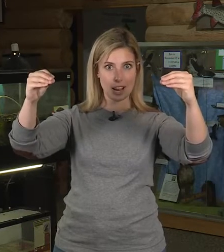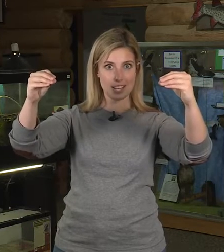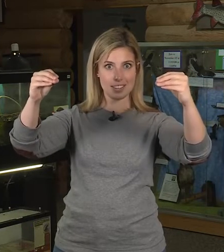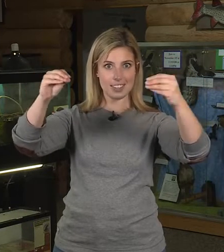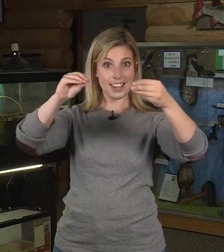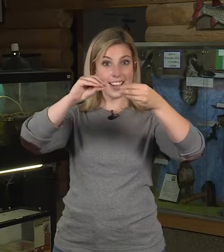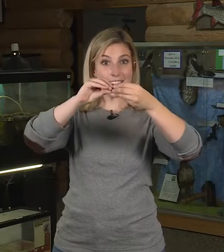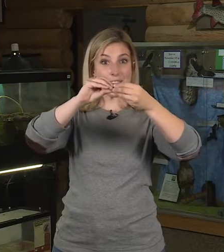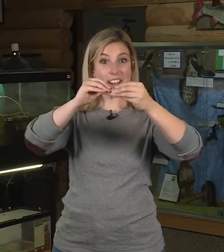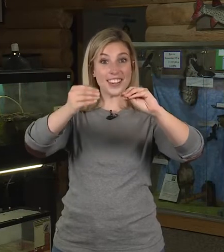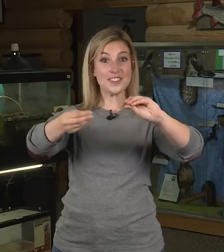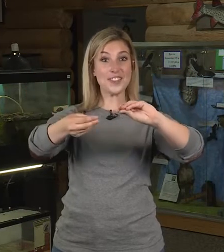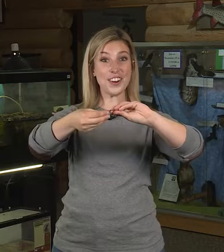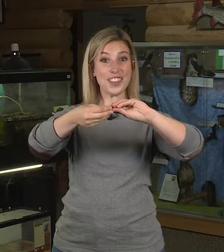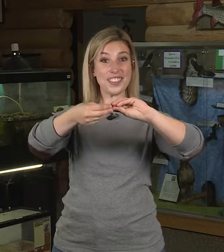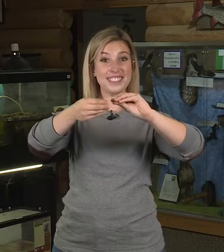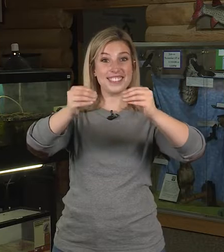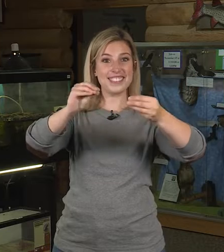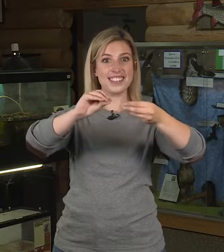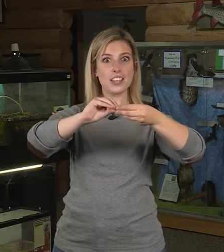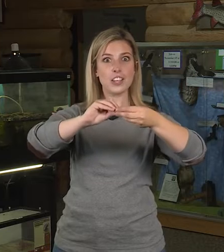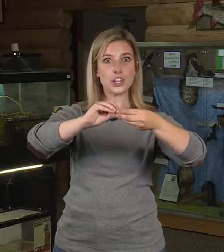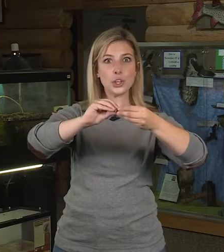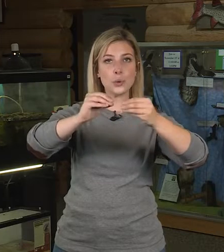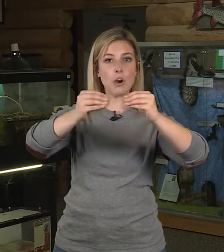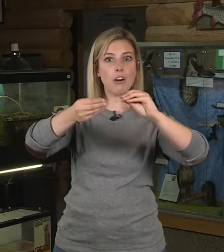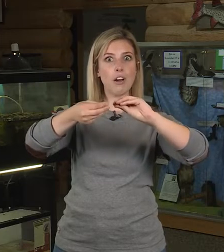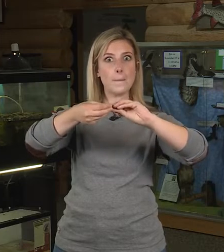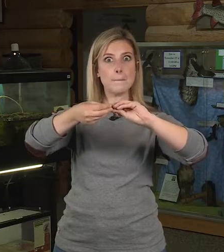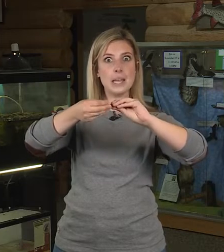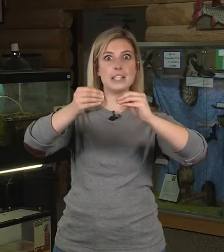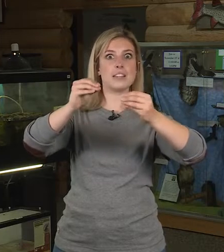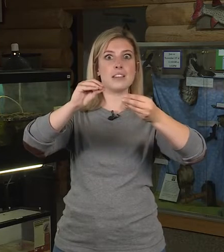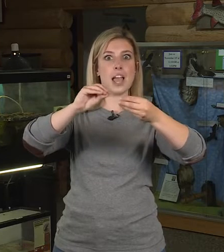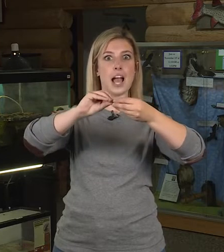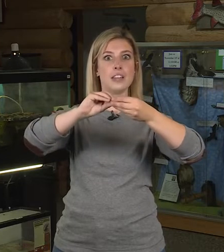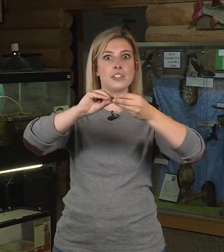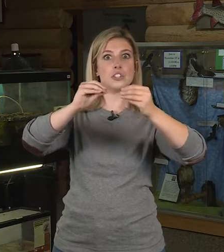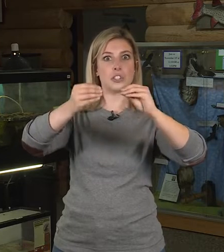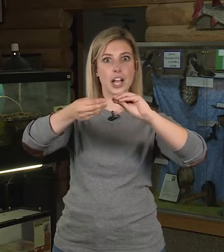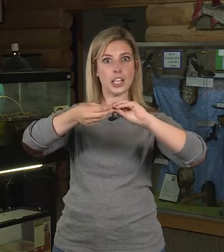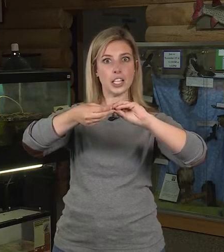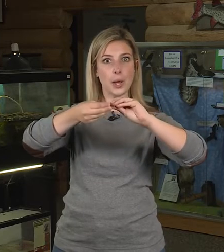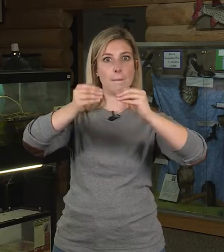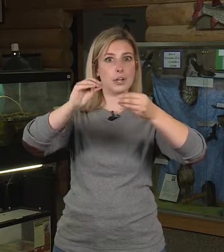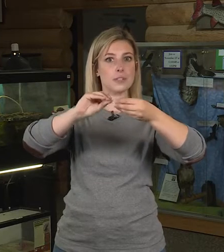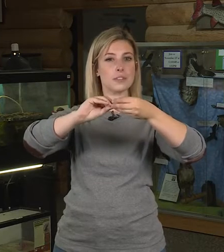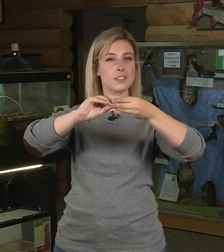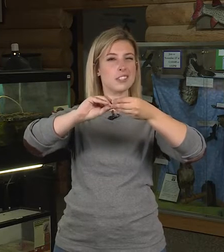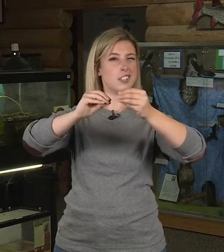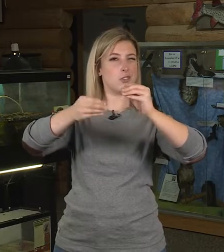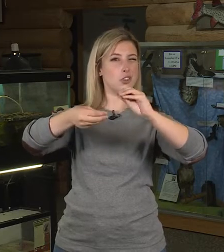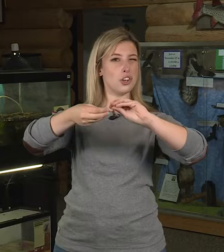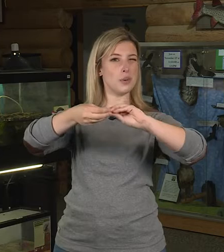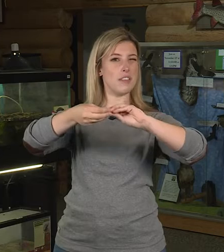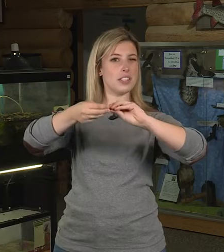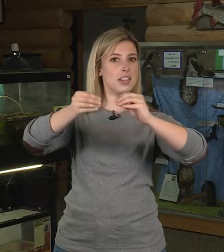ready, and go back and forth. You are amazing at signing numbers. You sure you haven't done